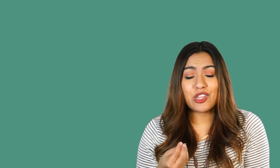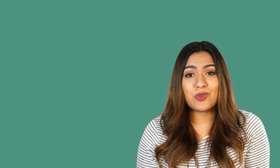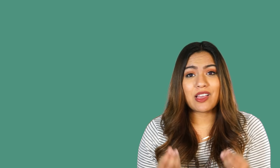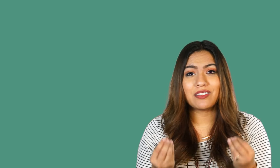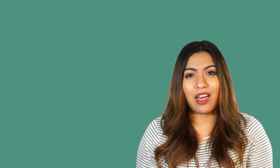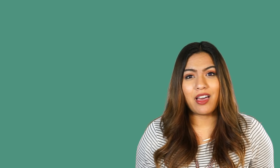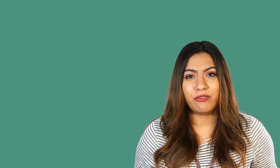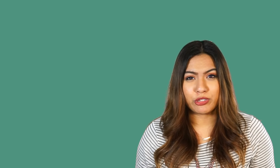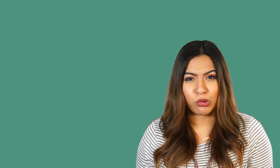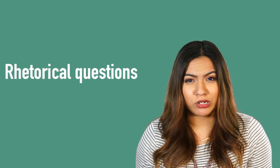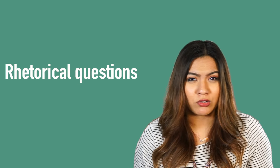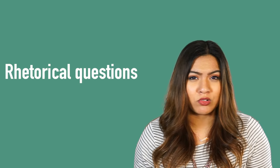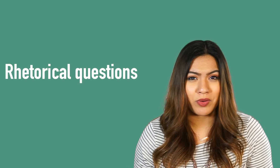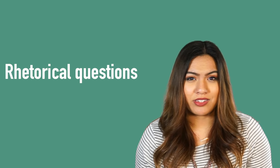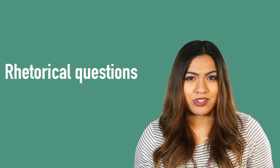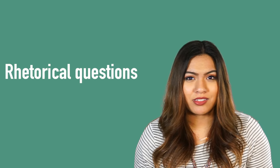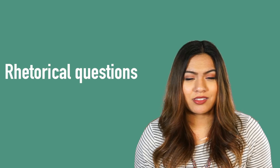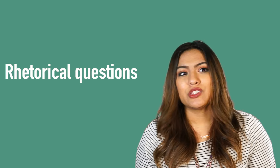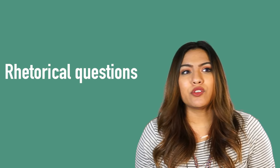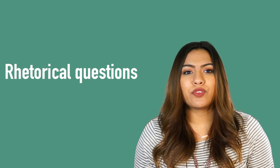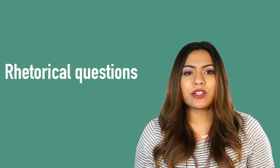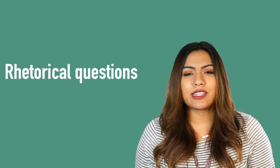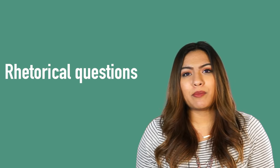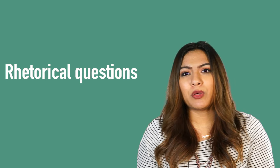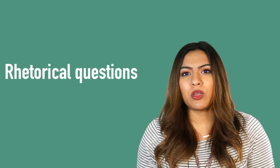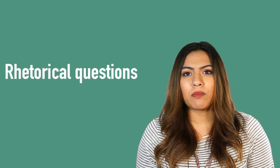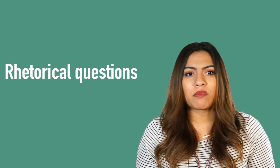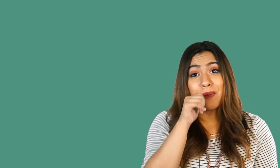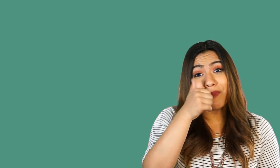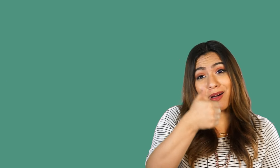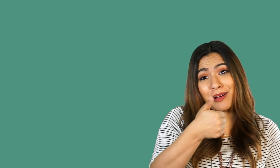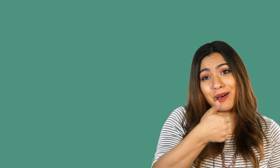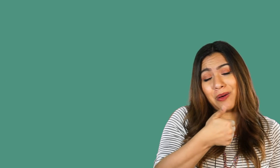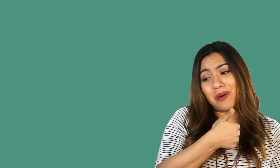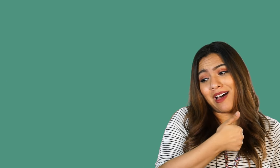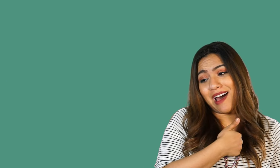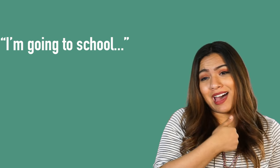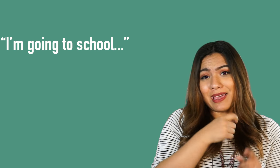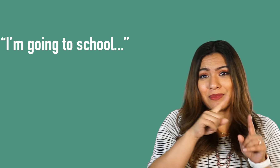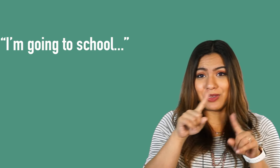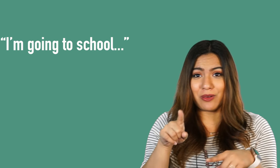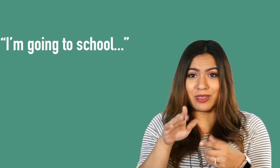use a lot of rhetorical questions. So for example, tomorrow I'm going